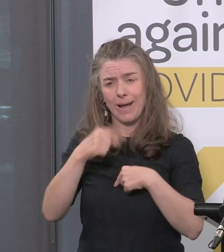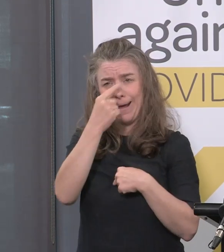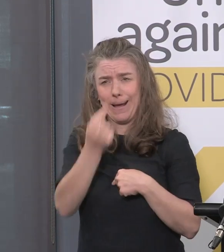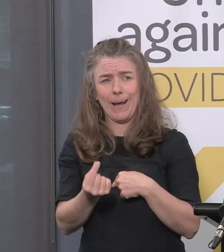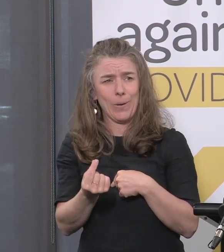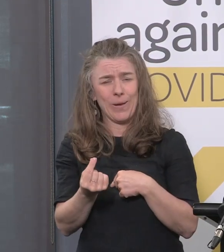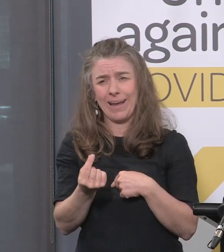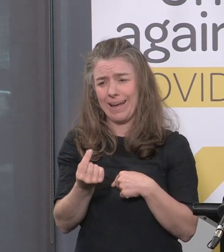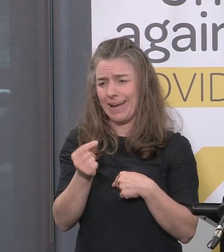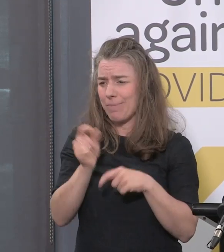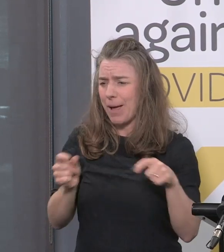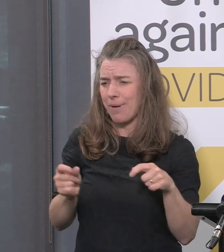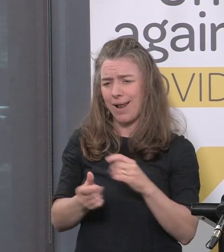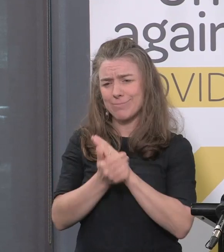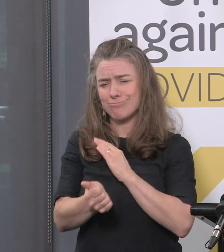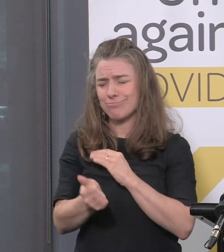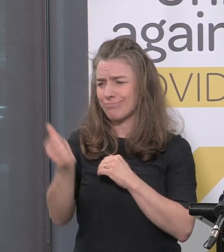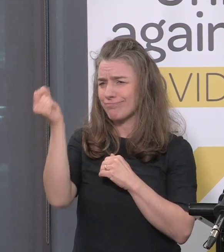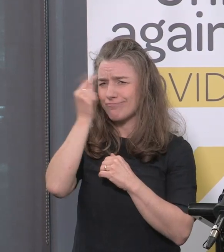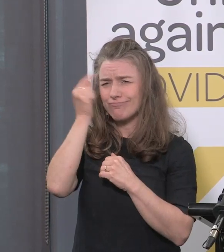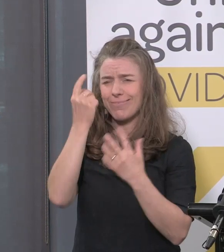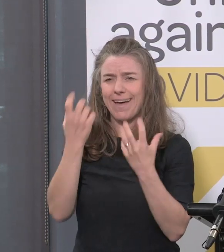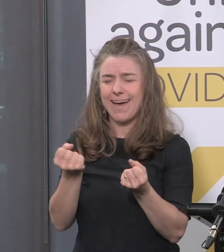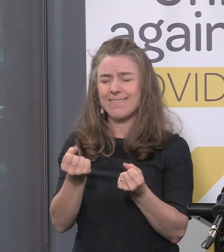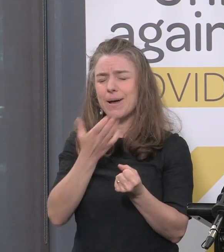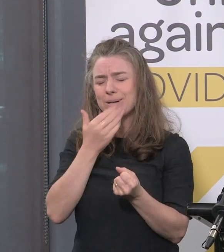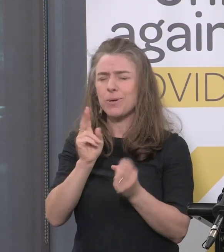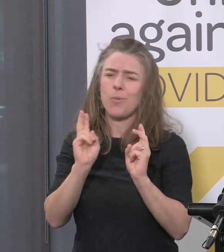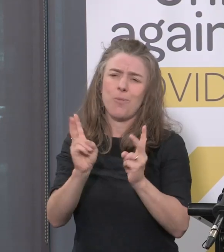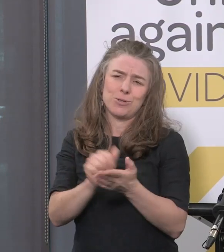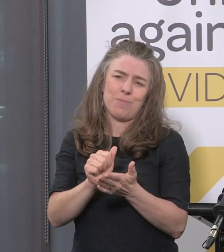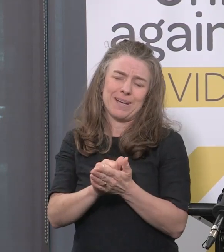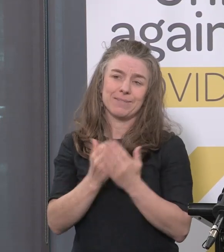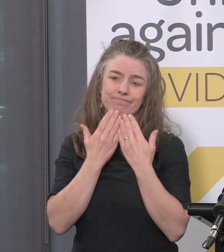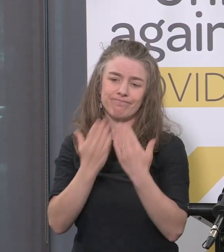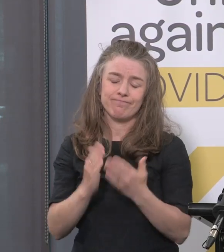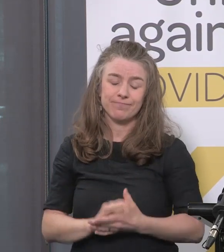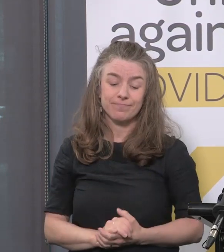how to do this. So let's shop normal and let's be nice to each other. Thank you.